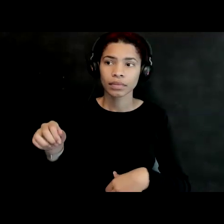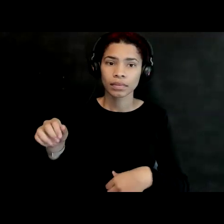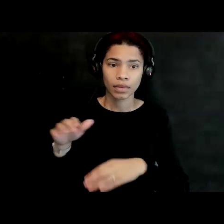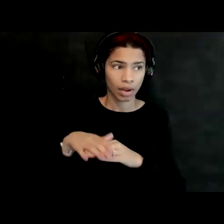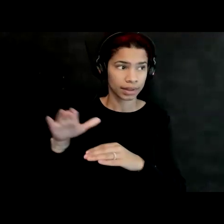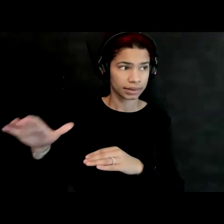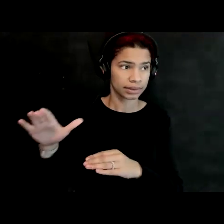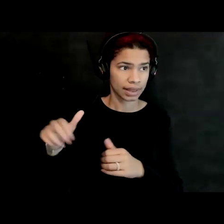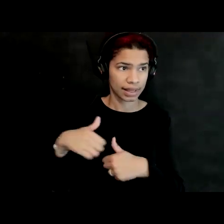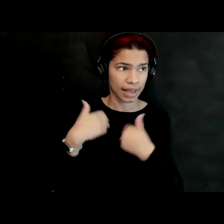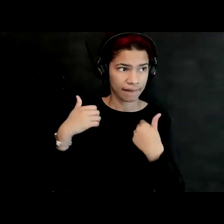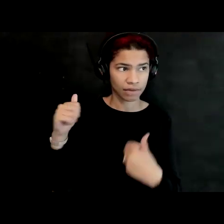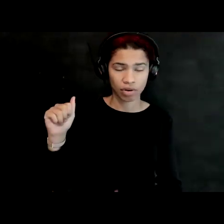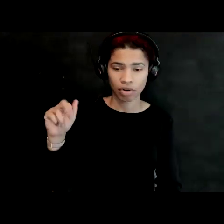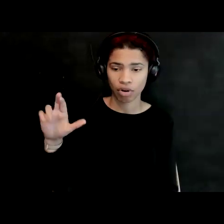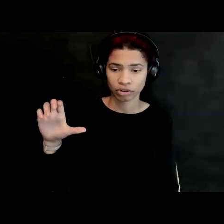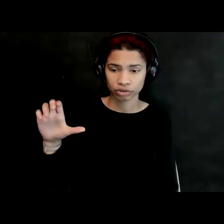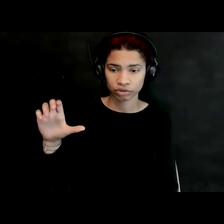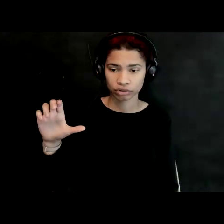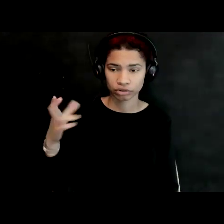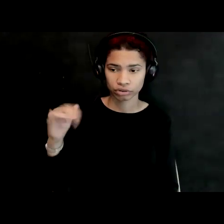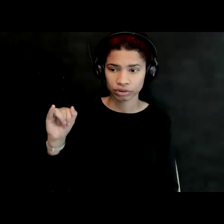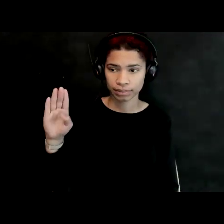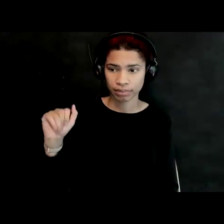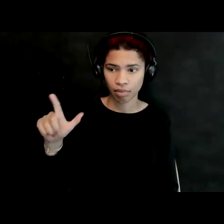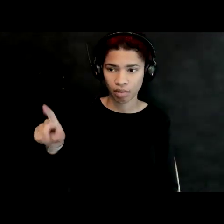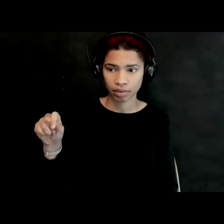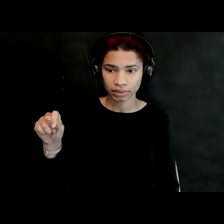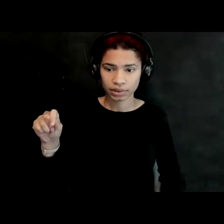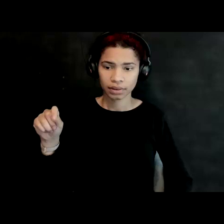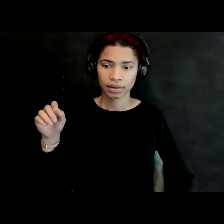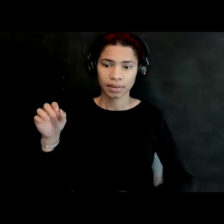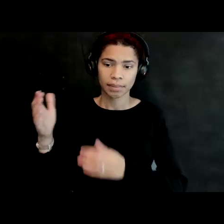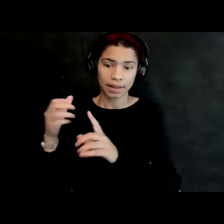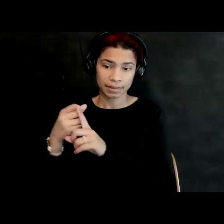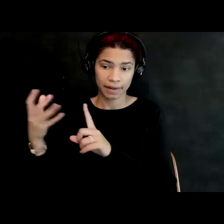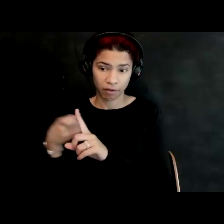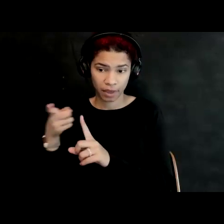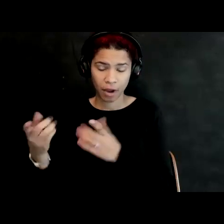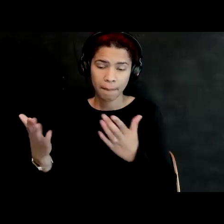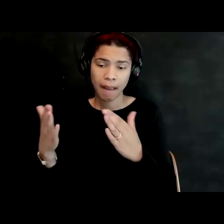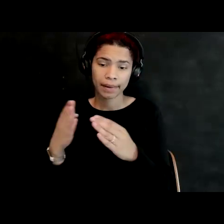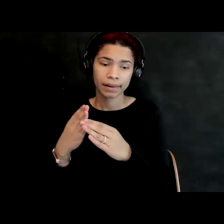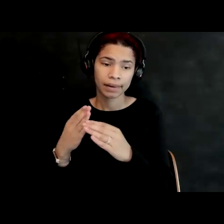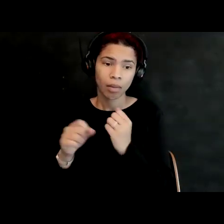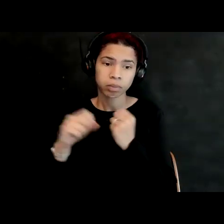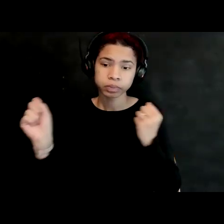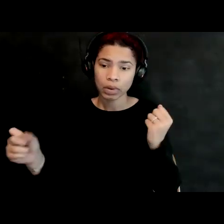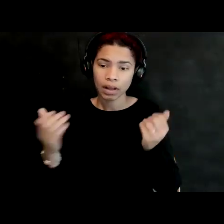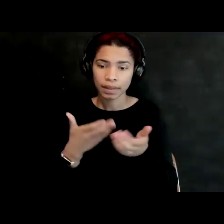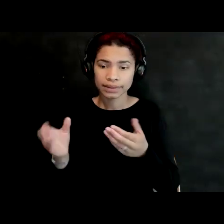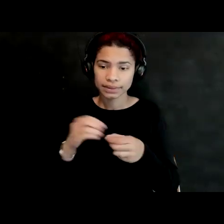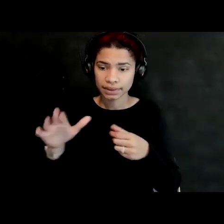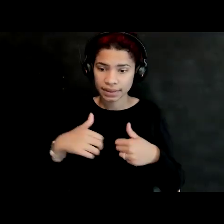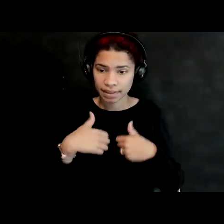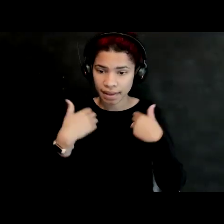Moxley in particular, and just expand out from there. And maybe it's a dramatization of times in his life, things that happened in